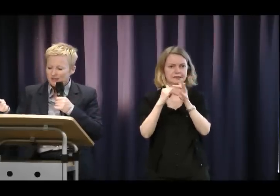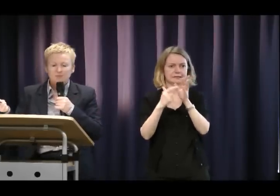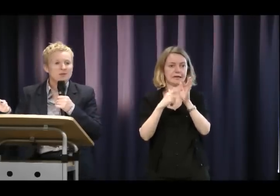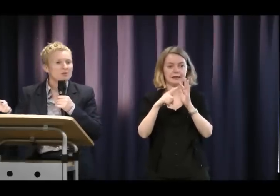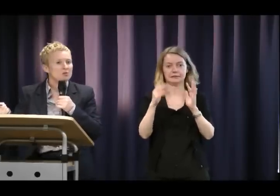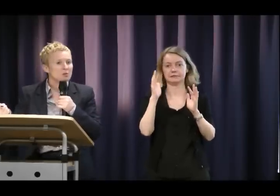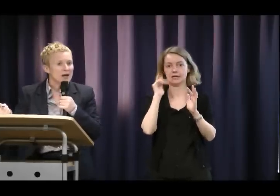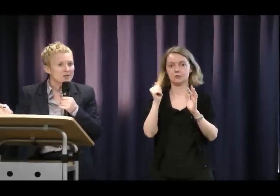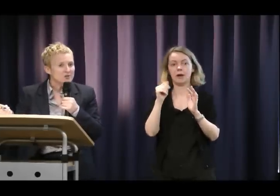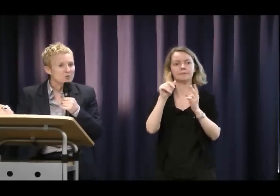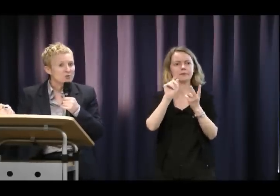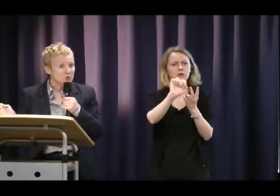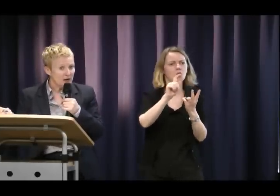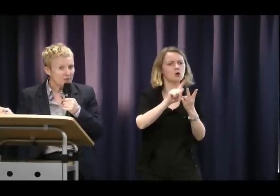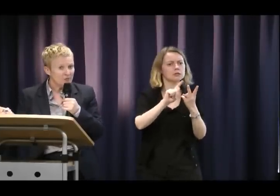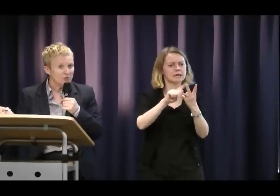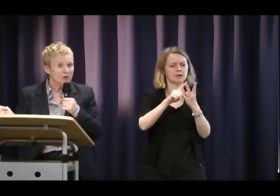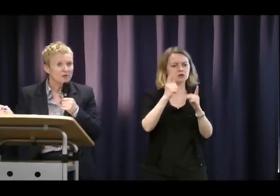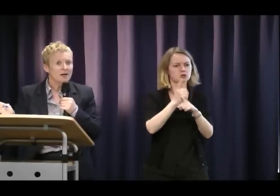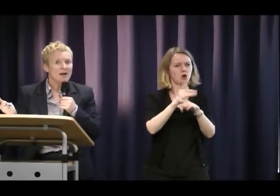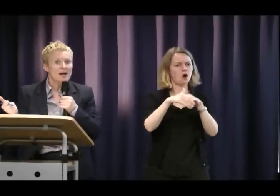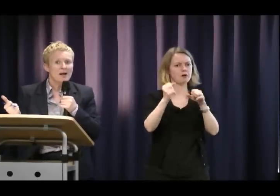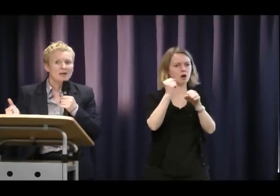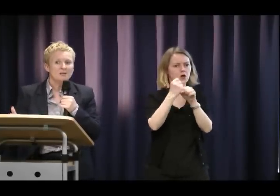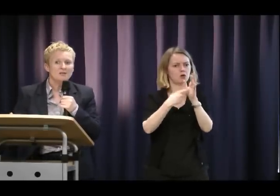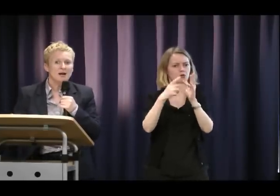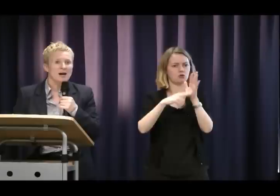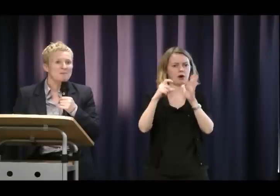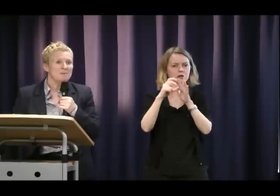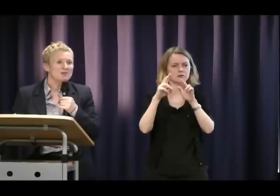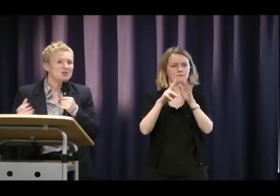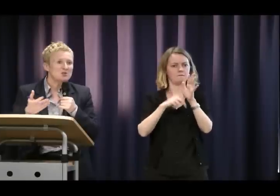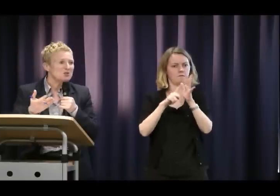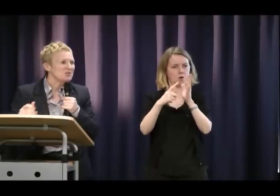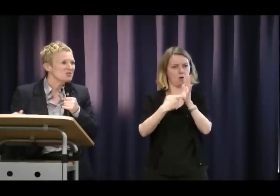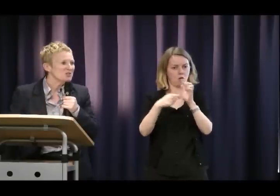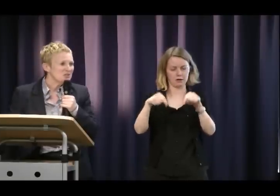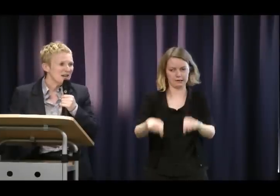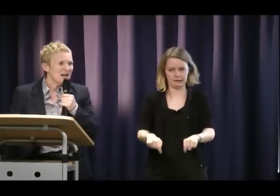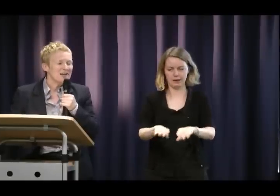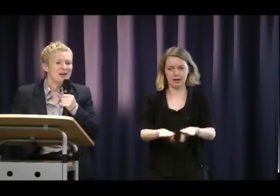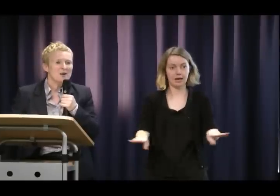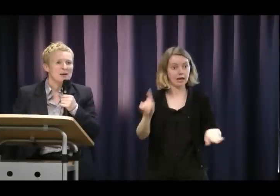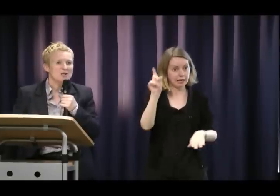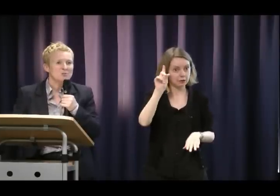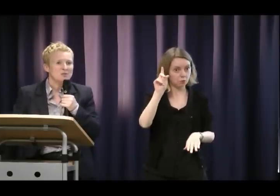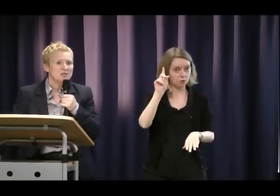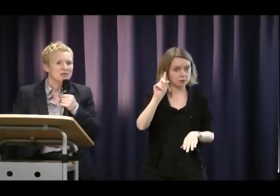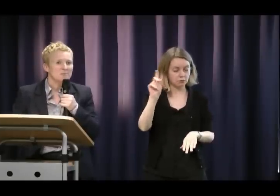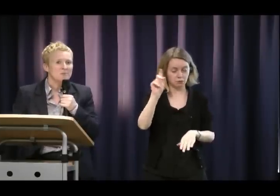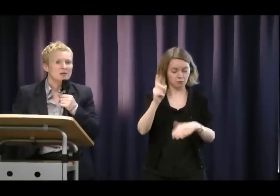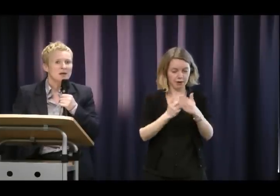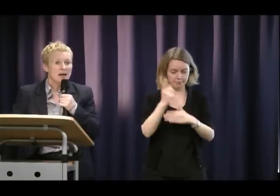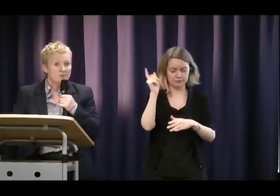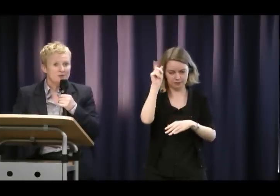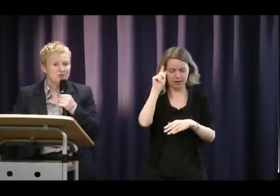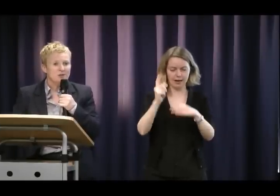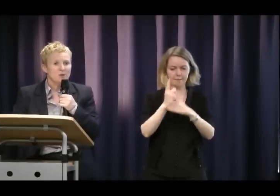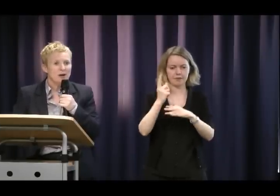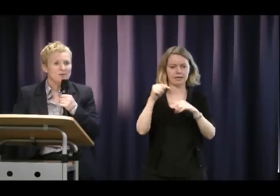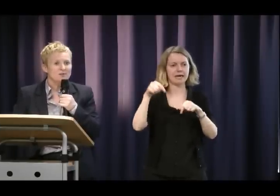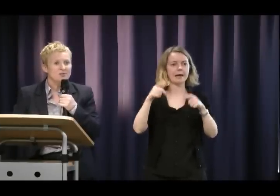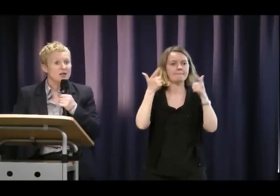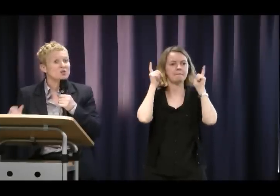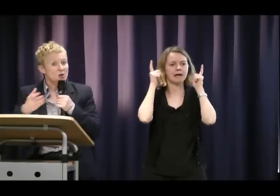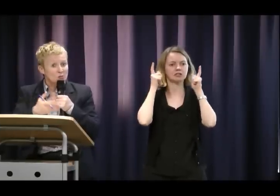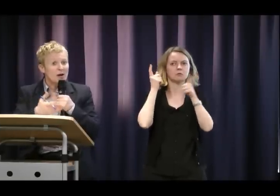The second thing that you raised was the ground floor, and it's interesting, just today our management team at VicDeaf